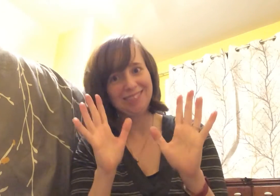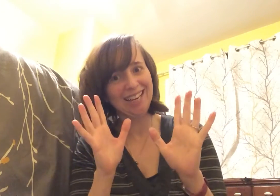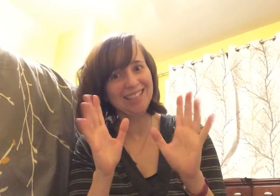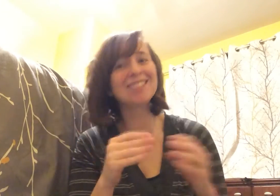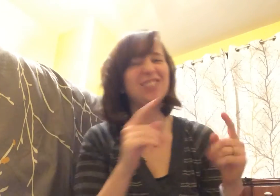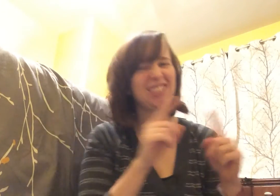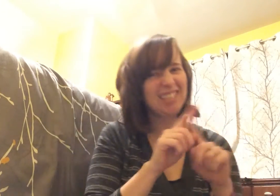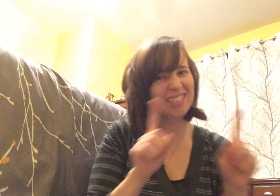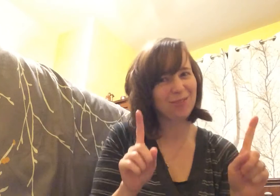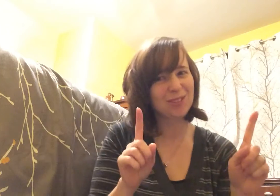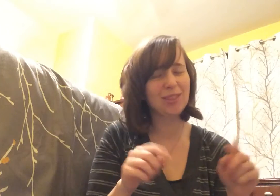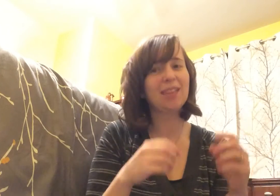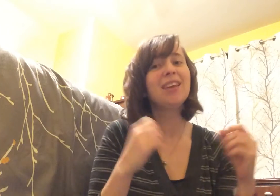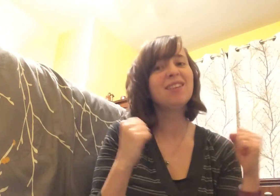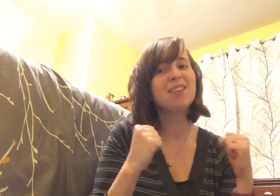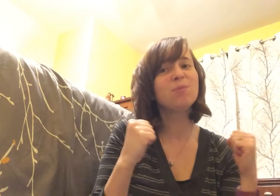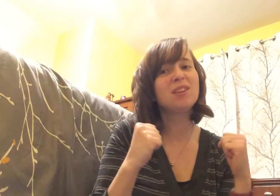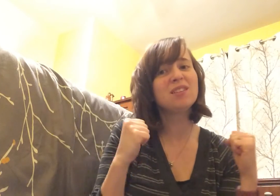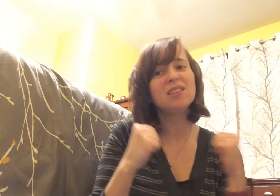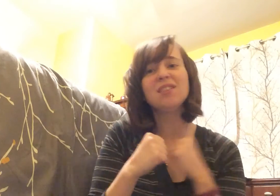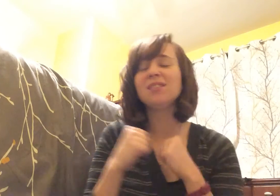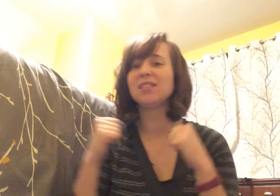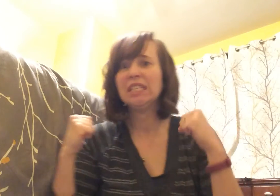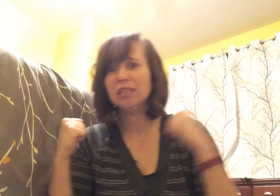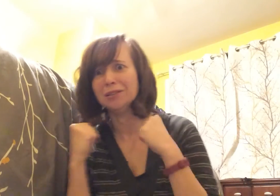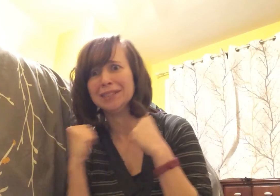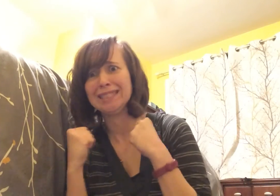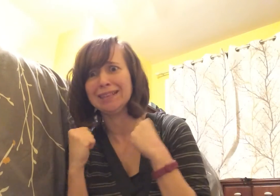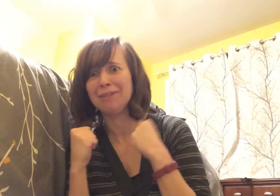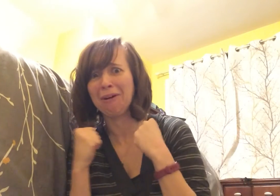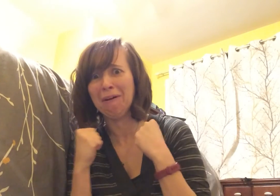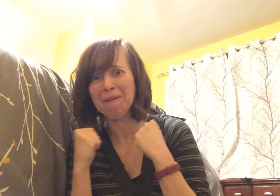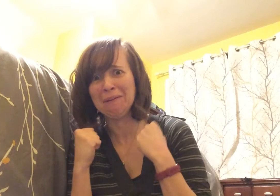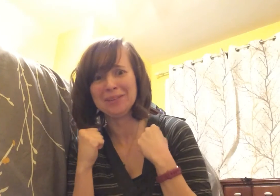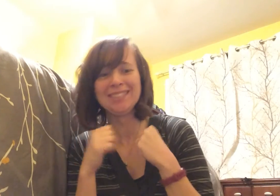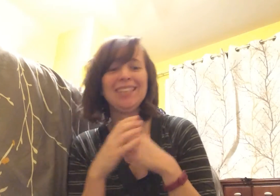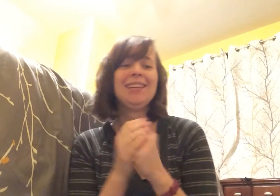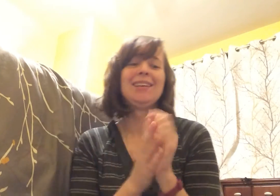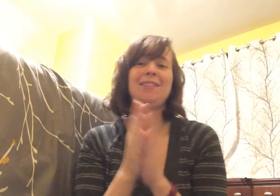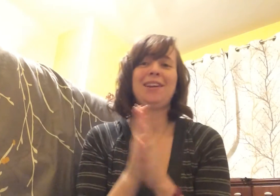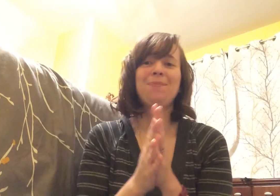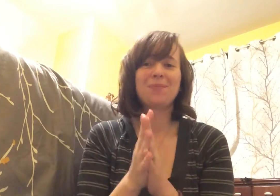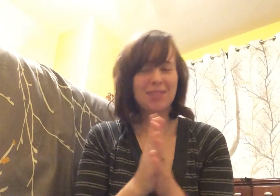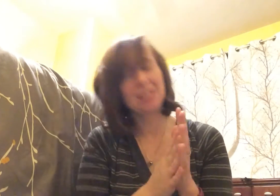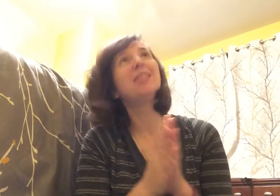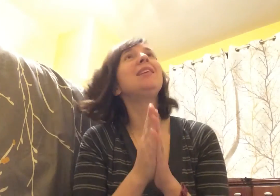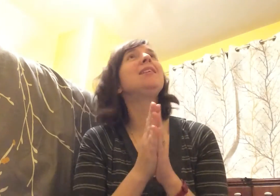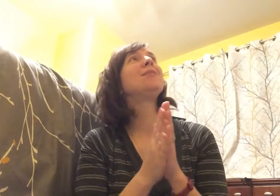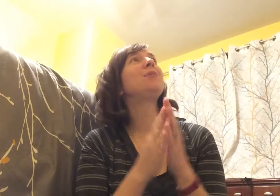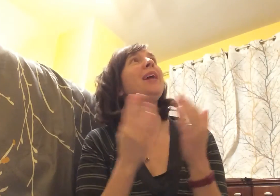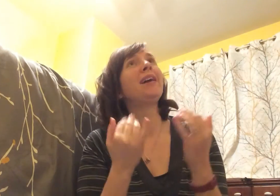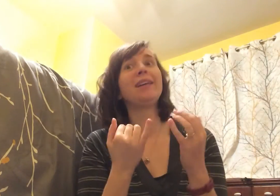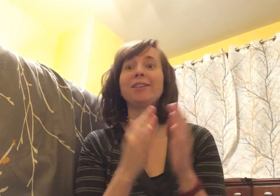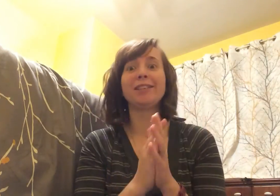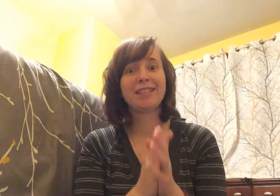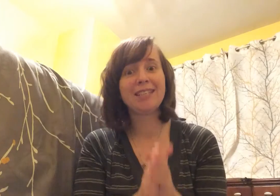Get it? So you see the difference with that? Like, oh, pretty good, or oh, it's so cold. All right. So then we had actually